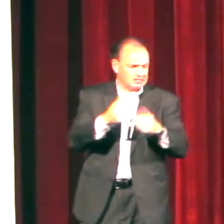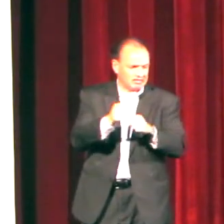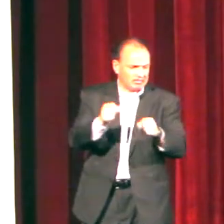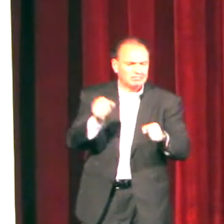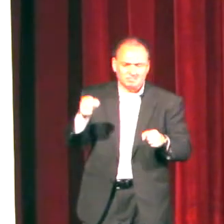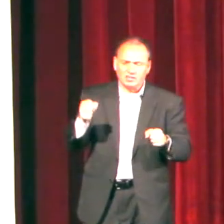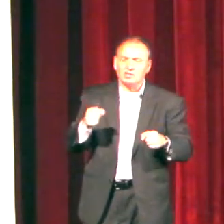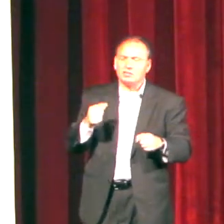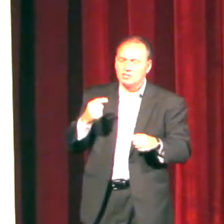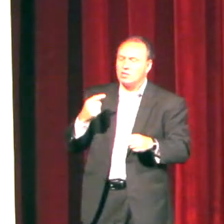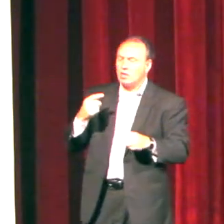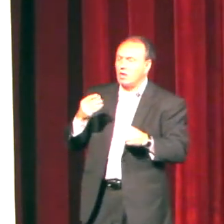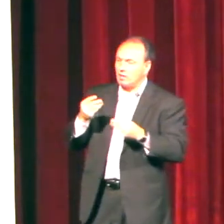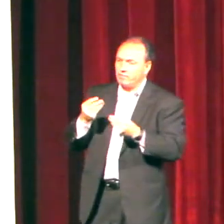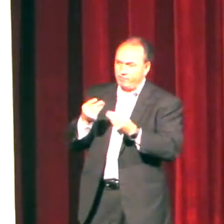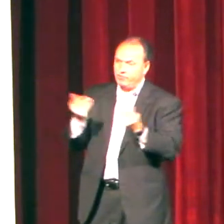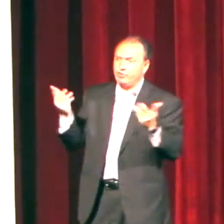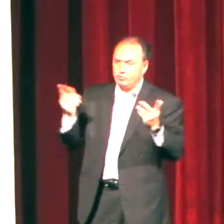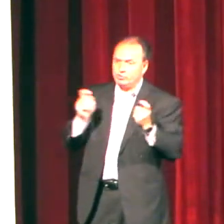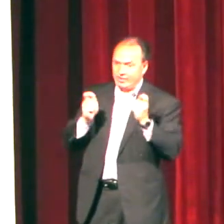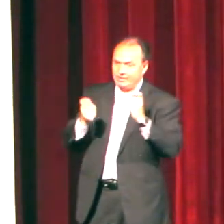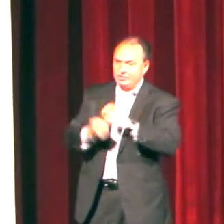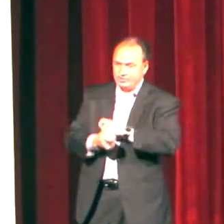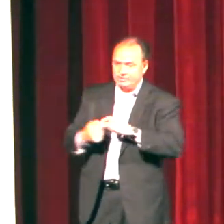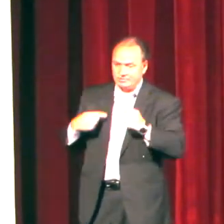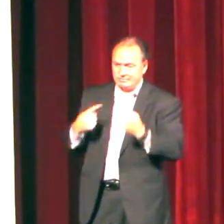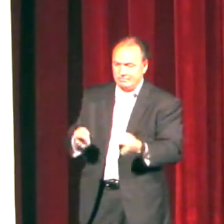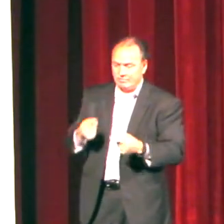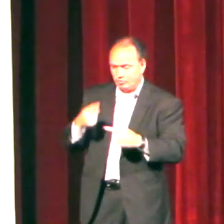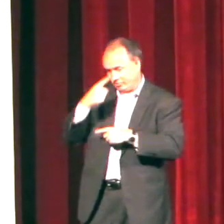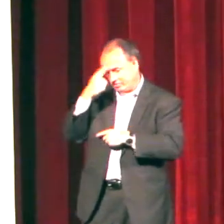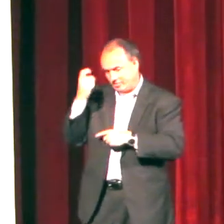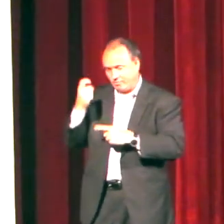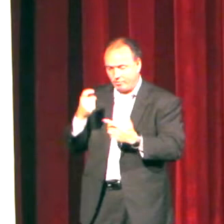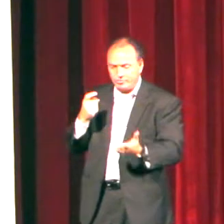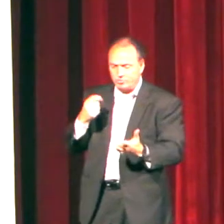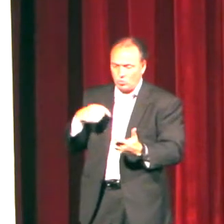Any of it. Okay, so there's quite a few changes that we've done so far through this summer.